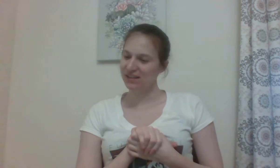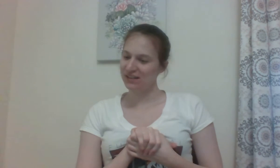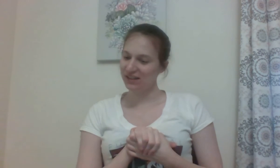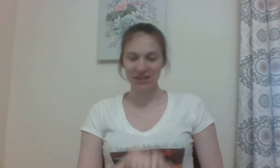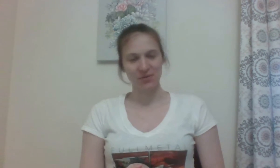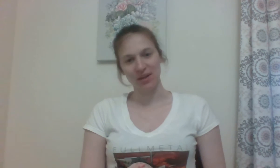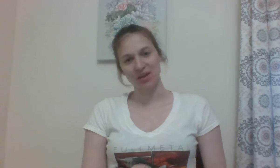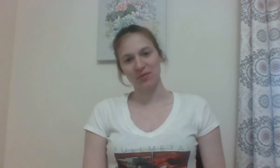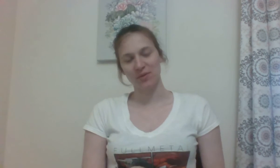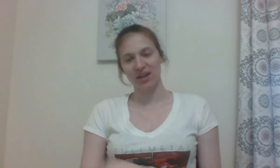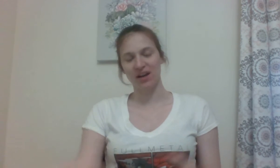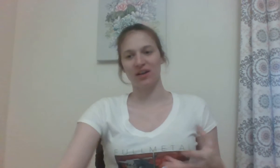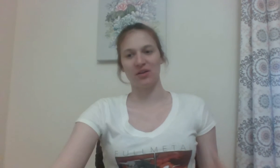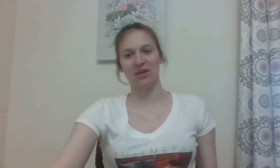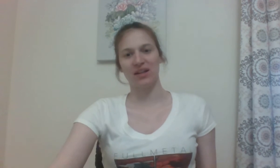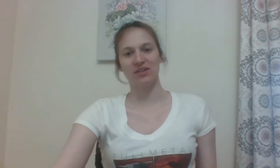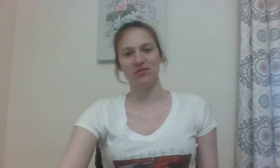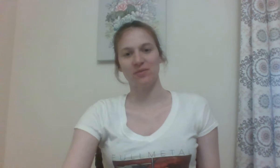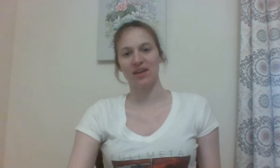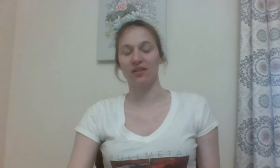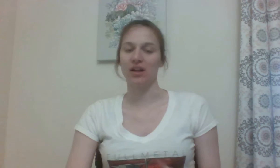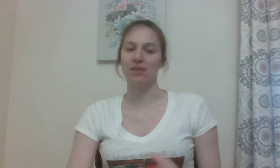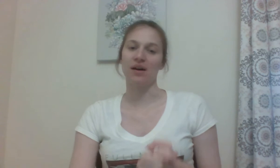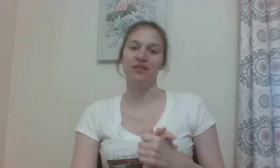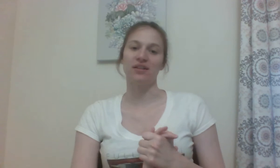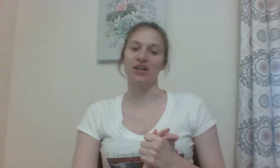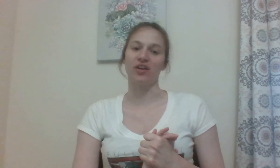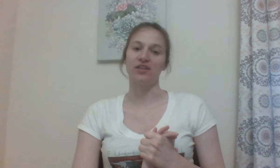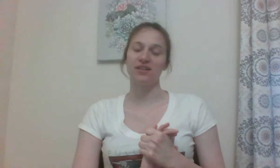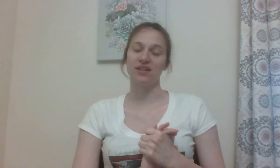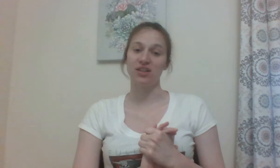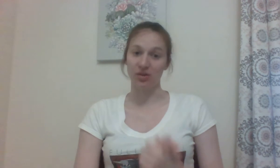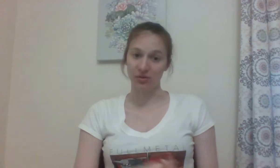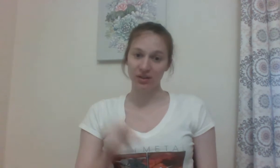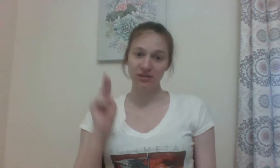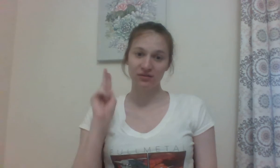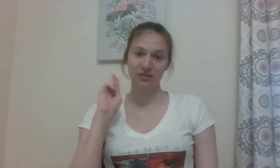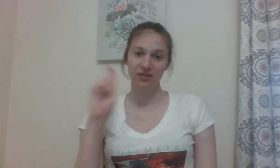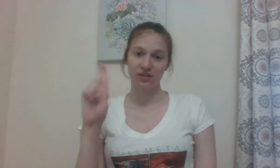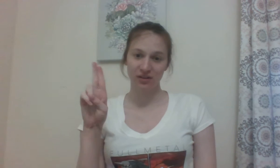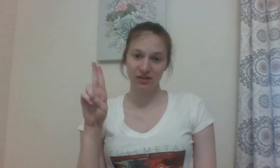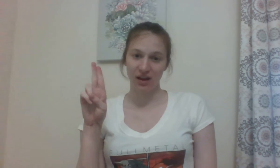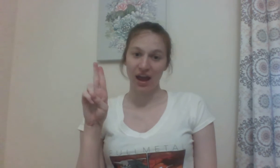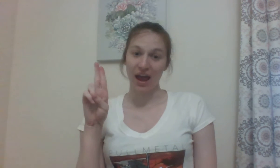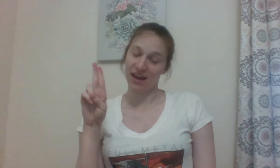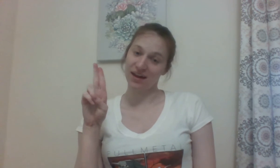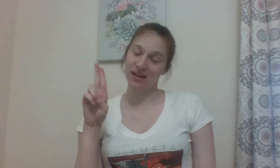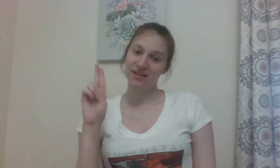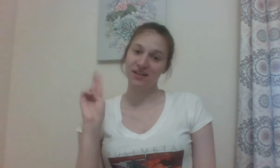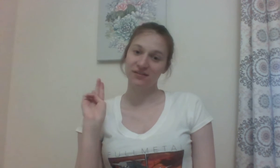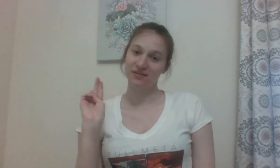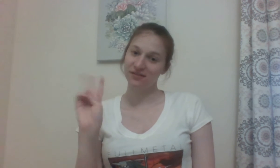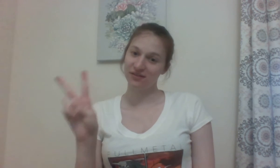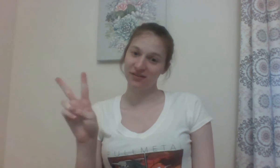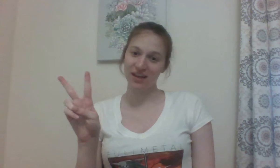This week we are going to be learning about the letters U and V.